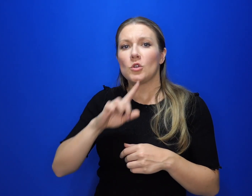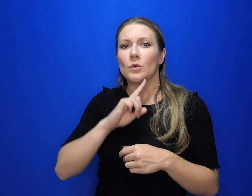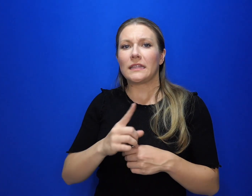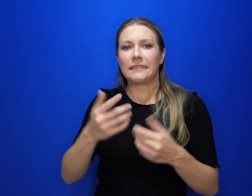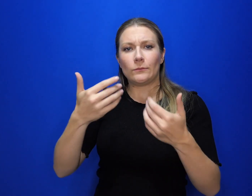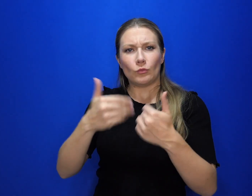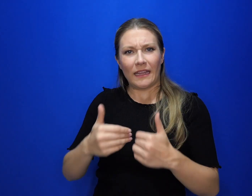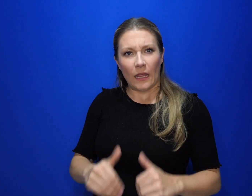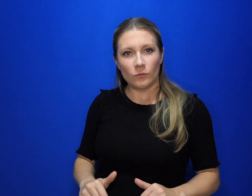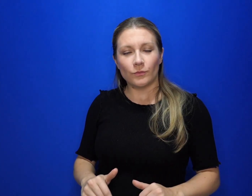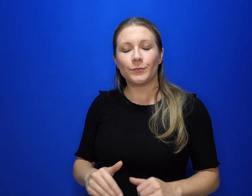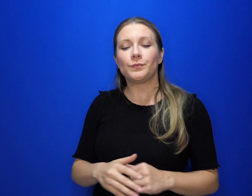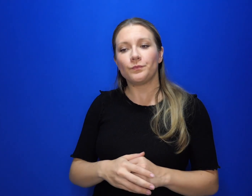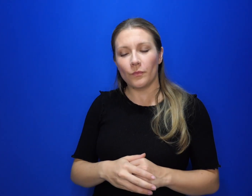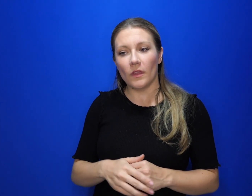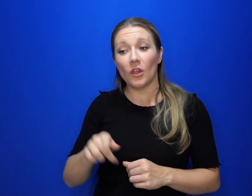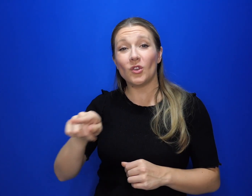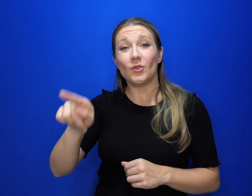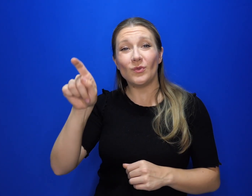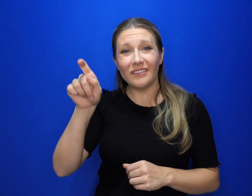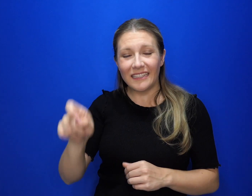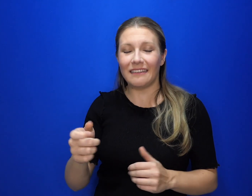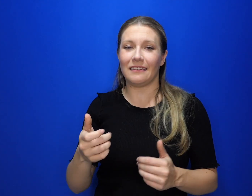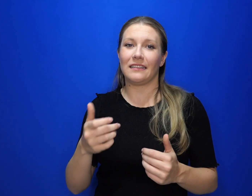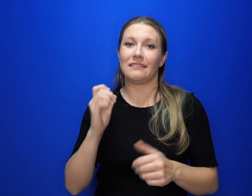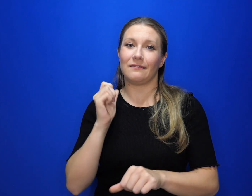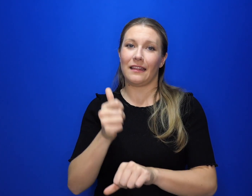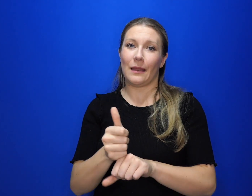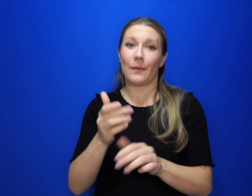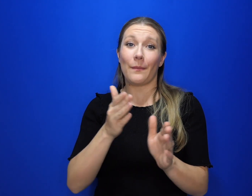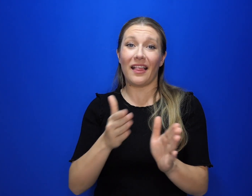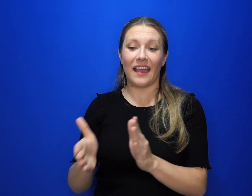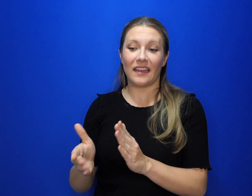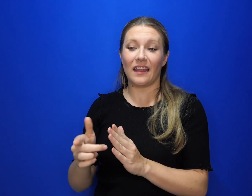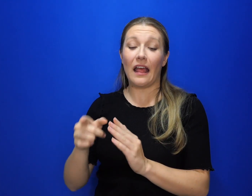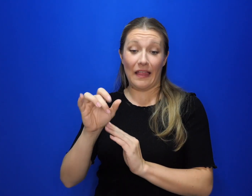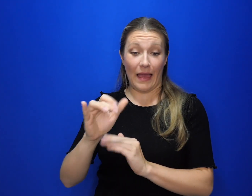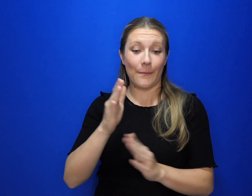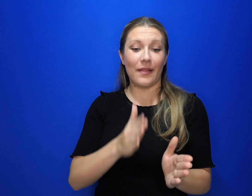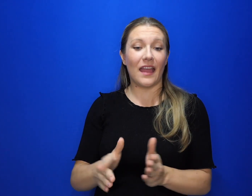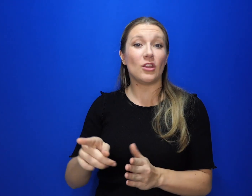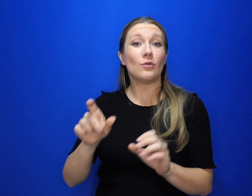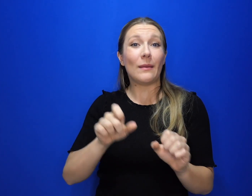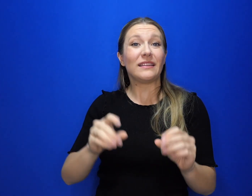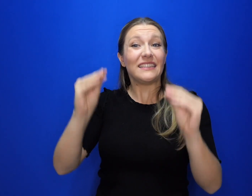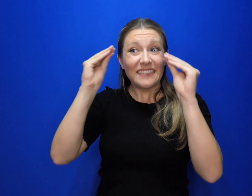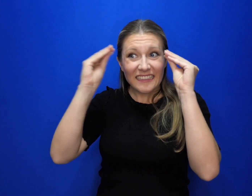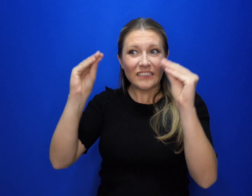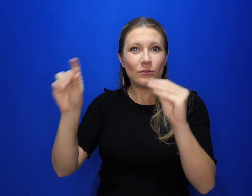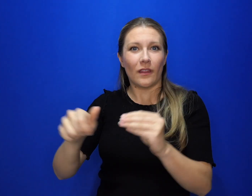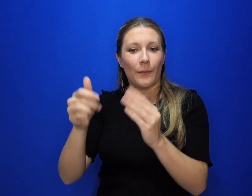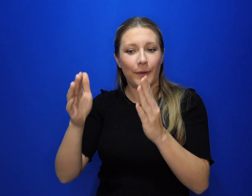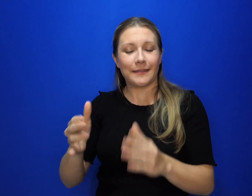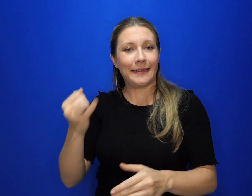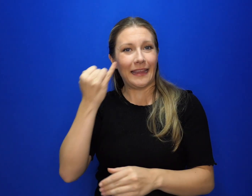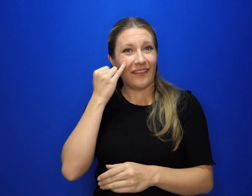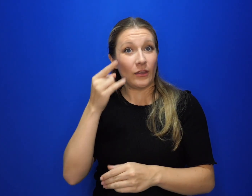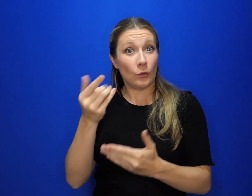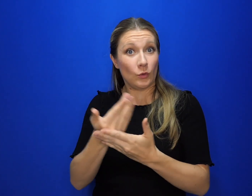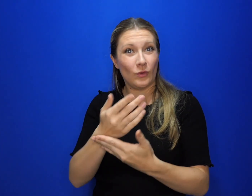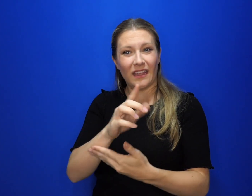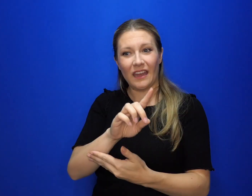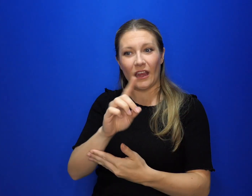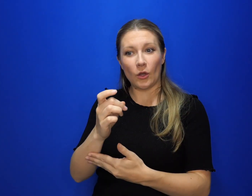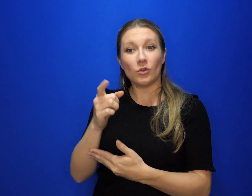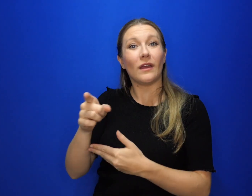to break it down, you need to have a plan that you can teach to someone else. Correct. If you're newly diagnosed, I think you